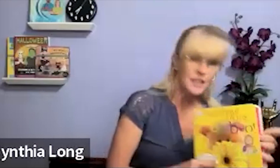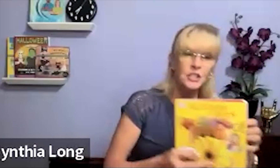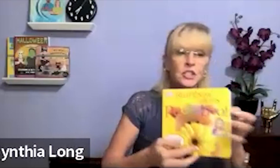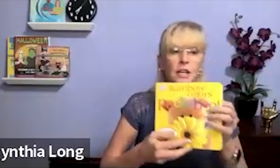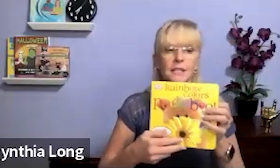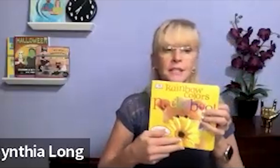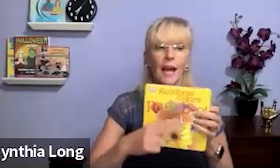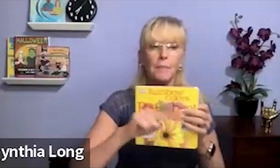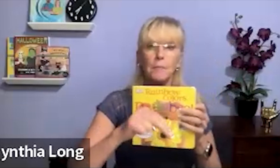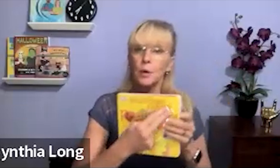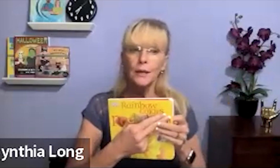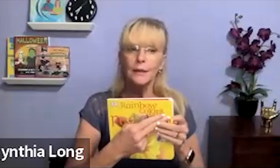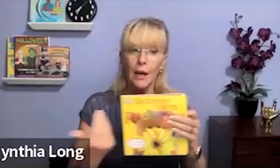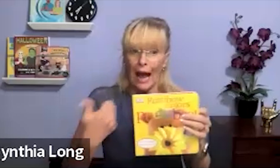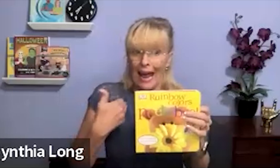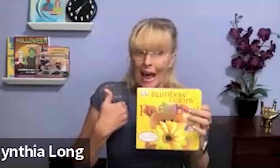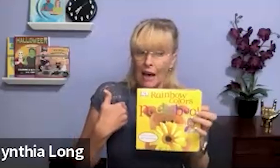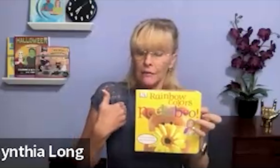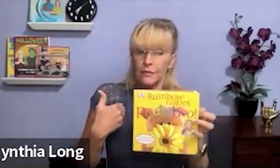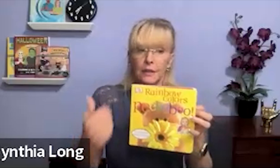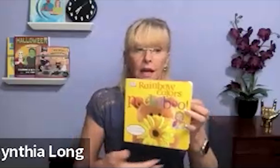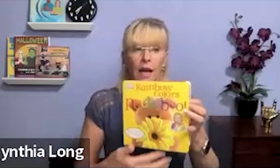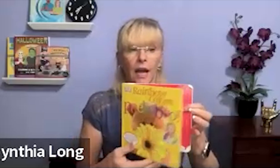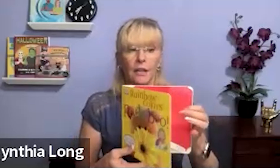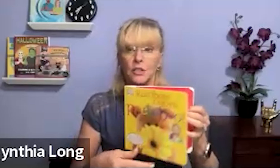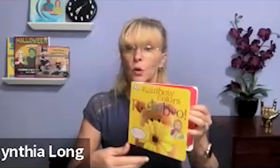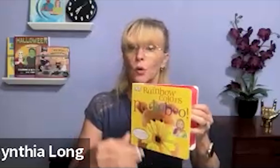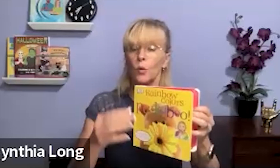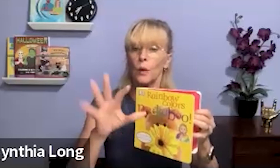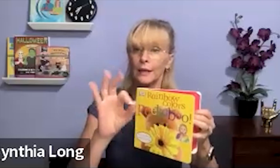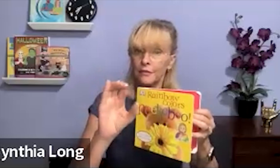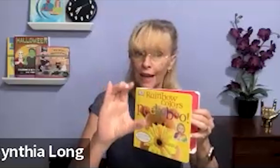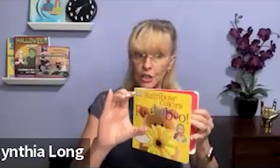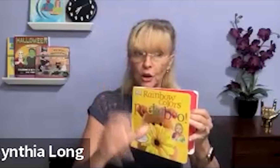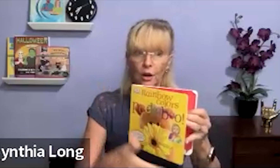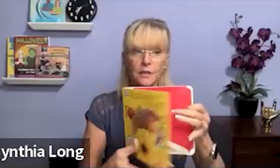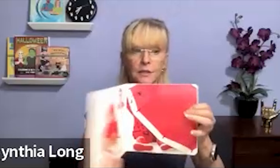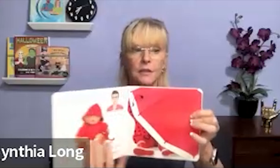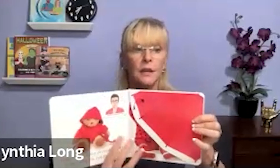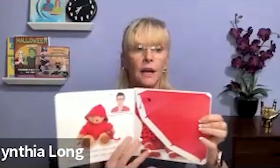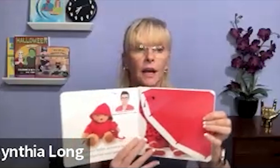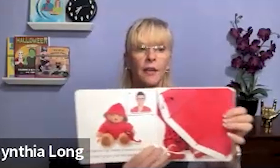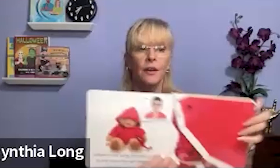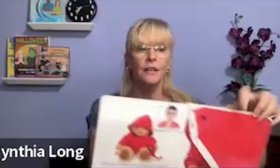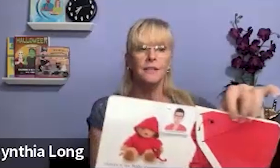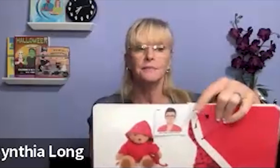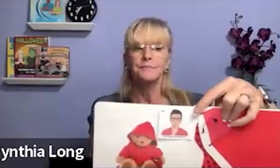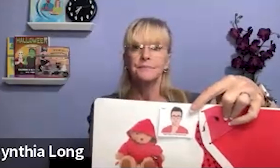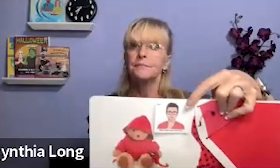this is just a book that I have. And so we get the flashcards, and there it is.